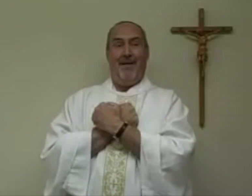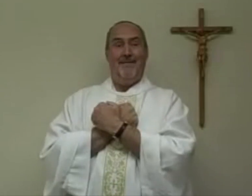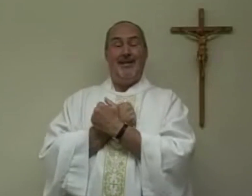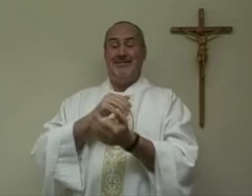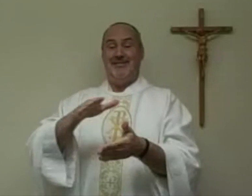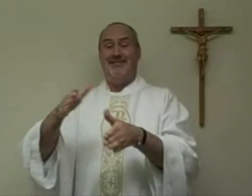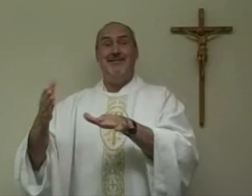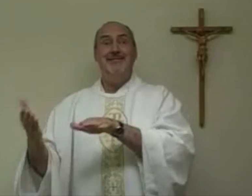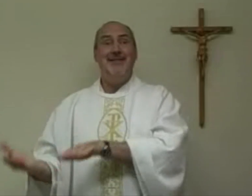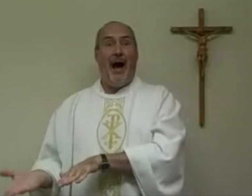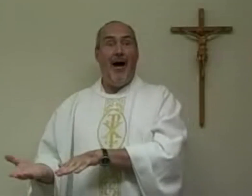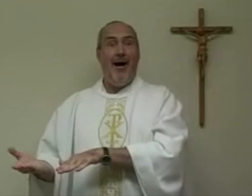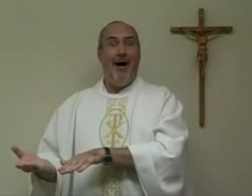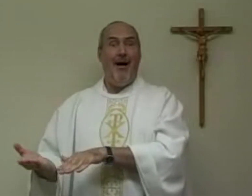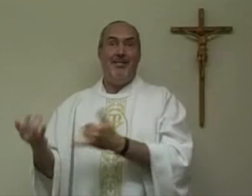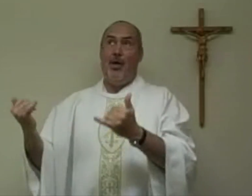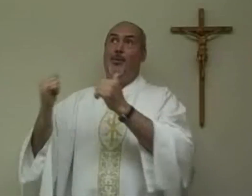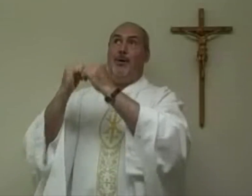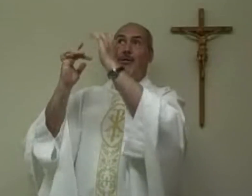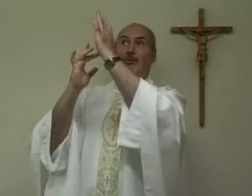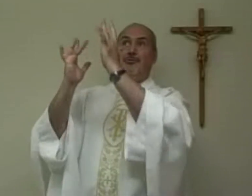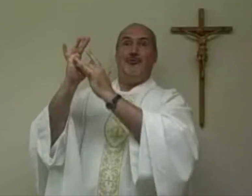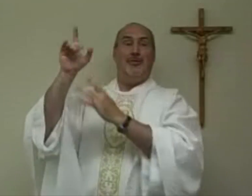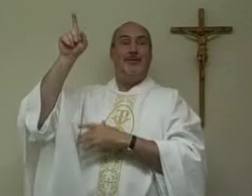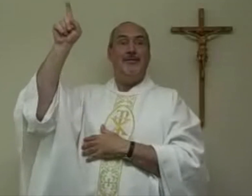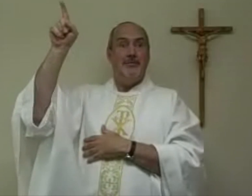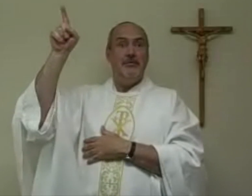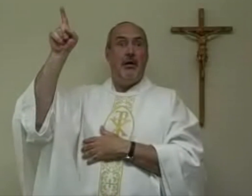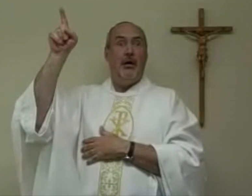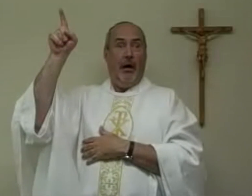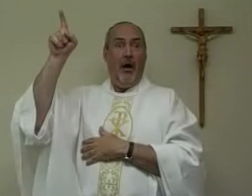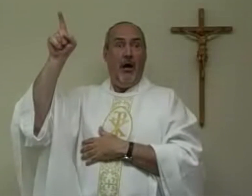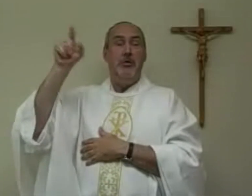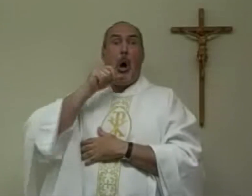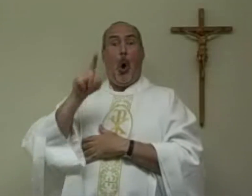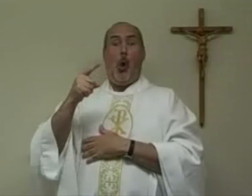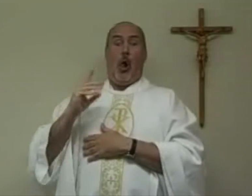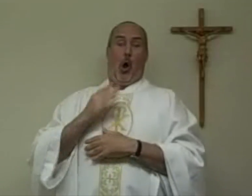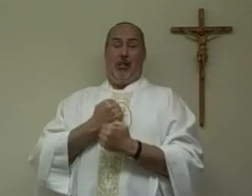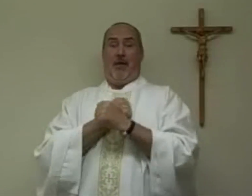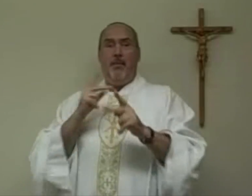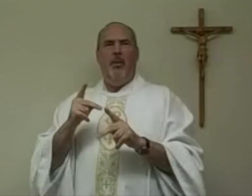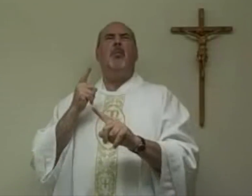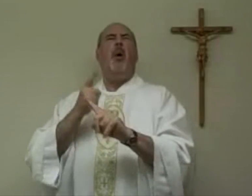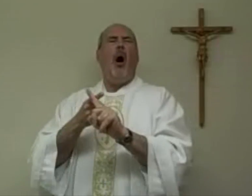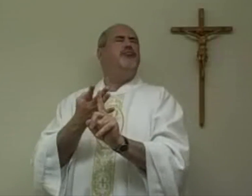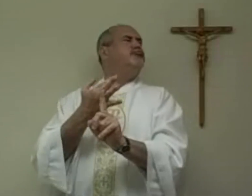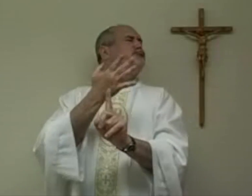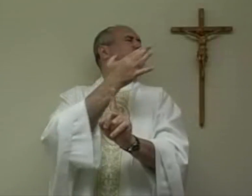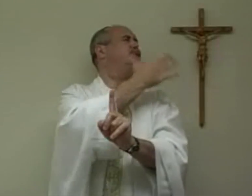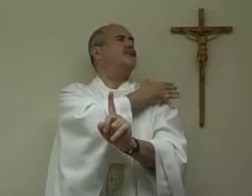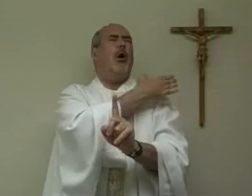And we have loved ones who have died and are in heaven with Jesus right now. Not only our loved ones,